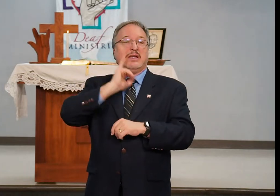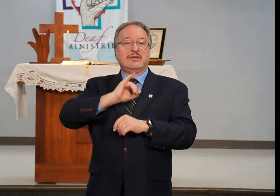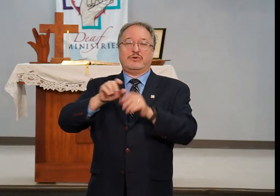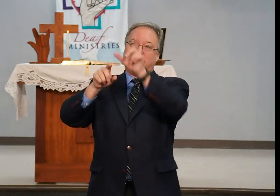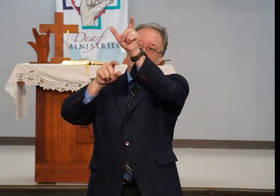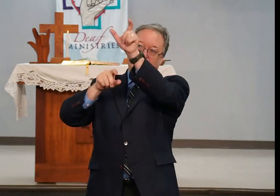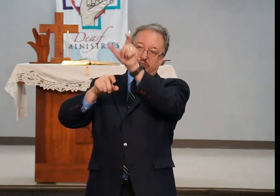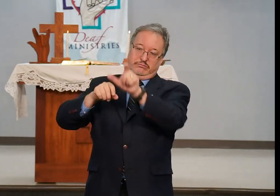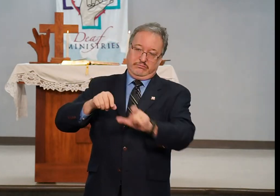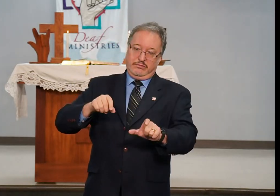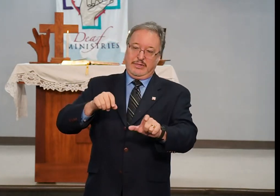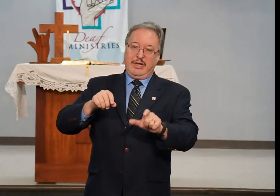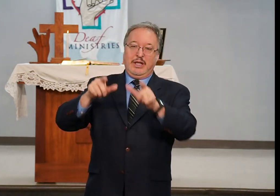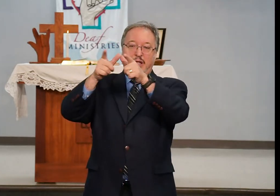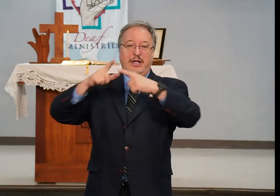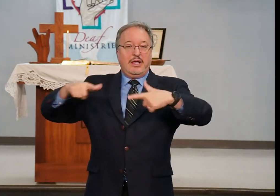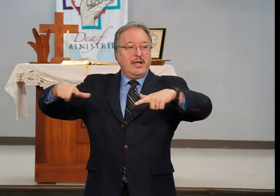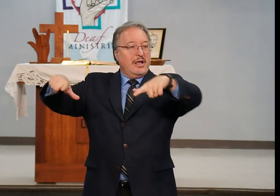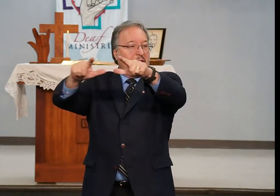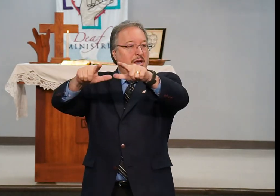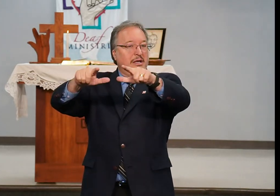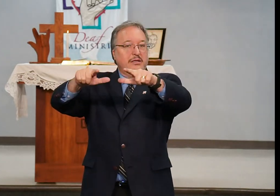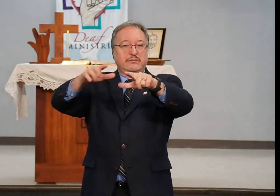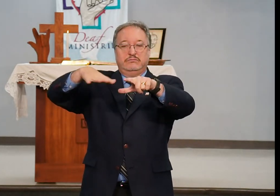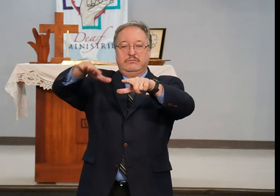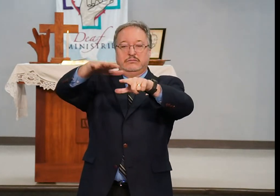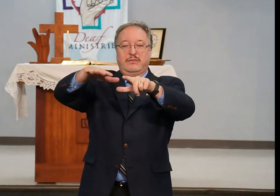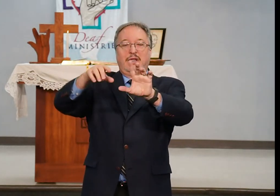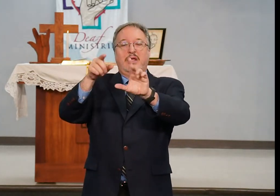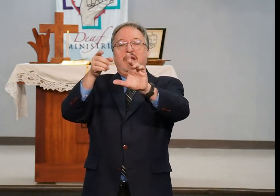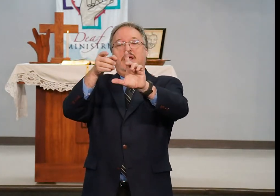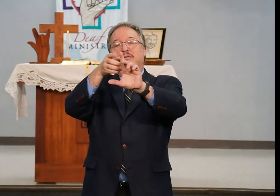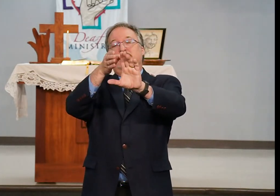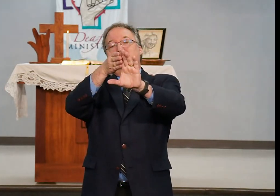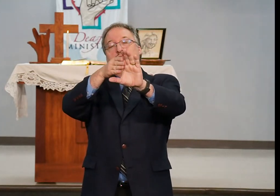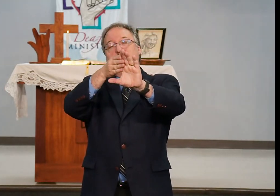M-I-G-D-A-L. And you will see on the map that it's close to Israel.